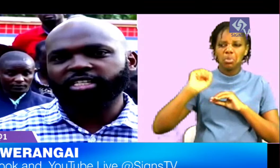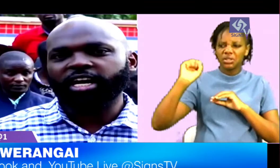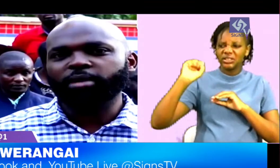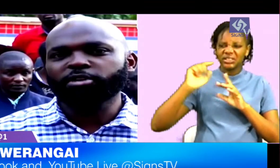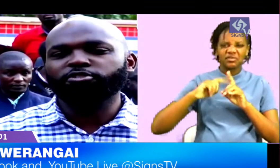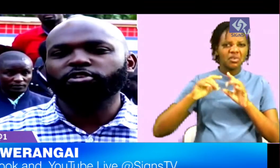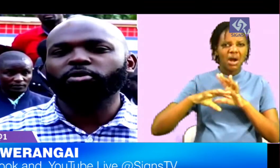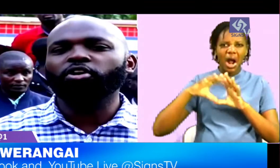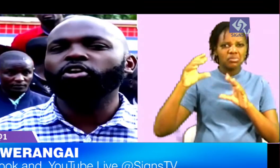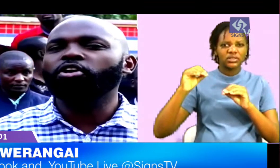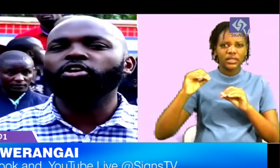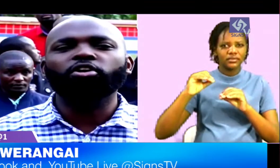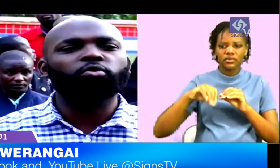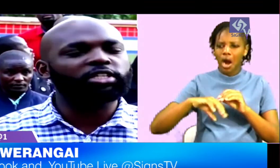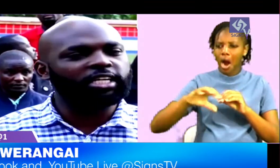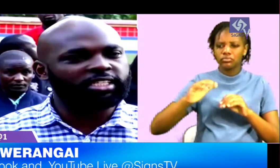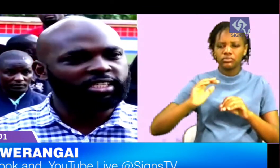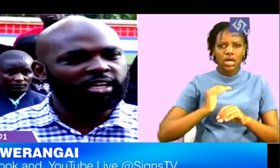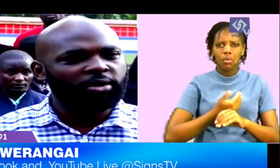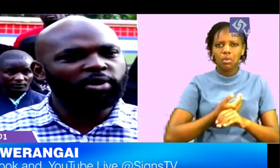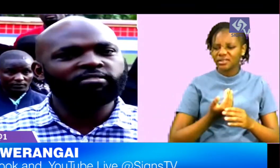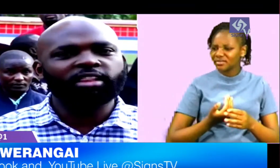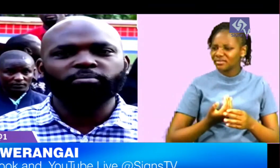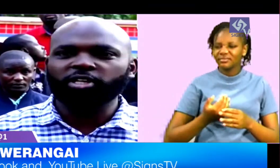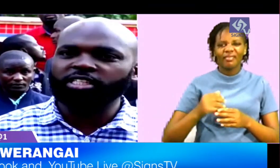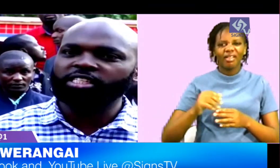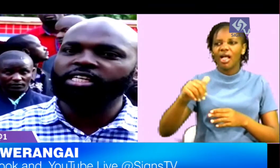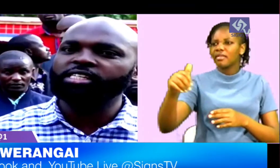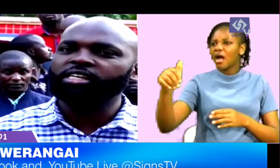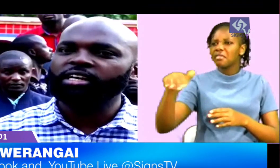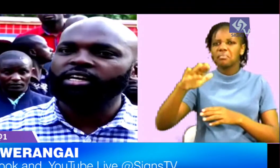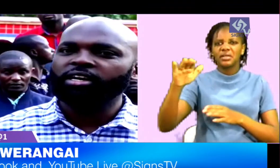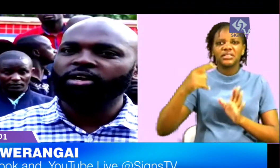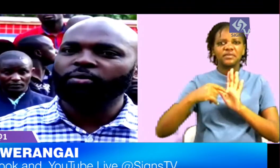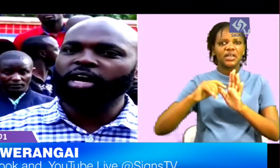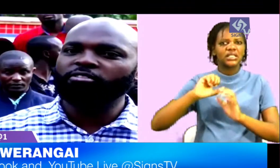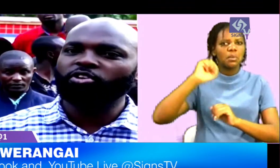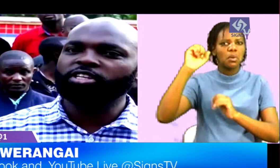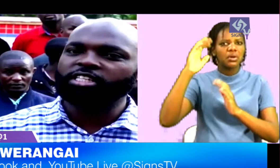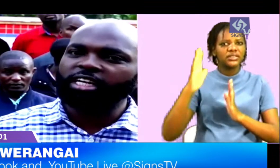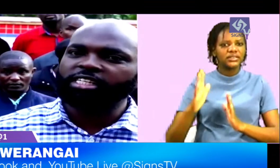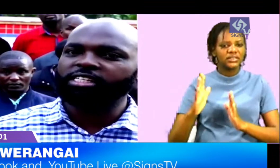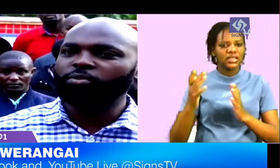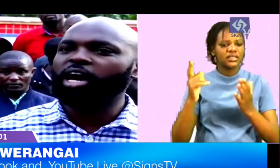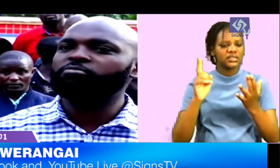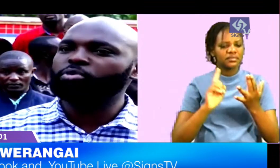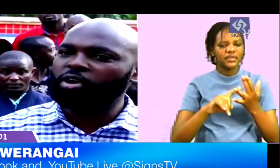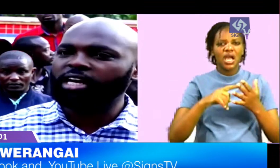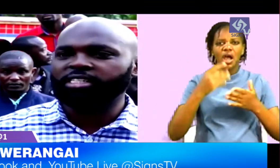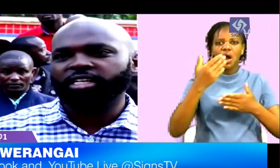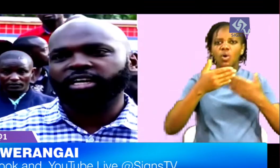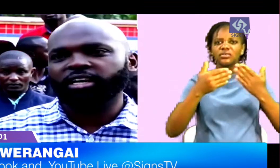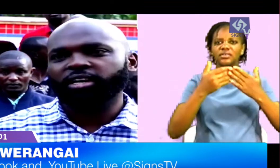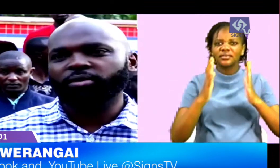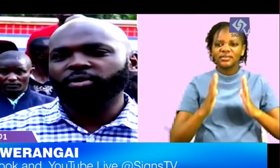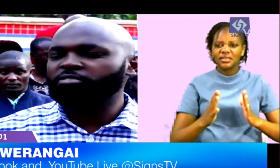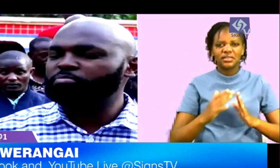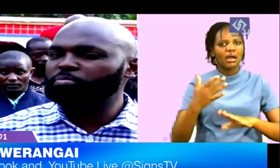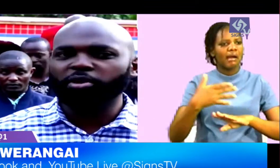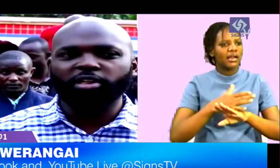are coming from all quarters. We have other politicians, we have contractors, we have brokers, we have people with